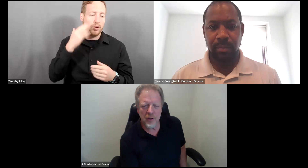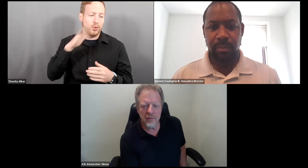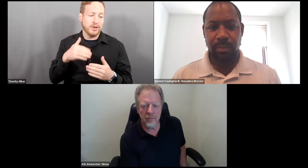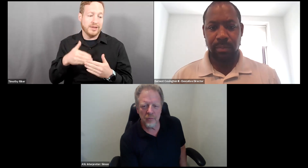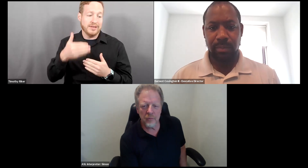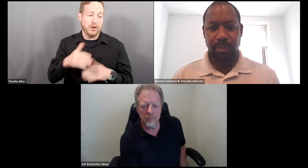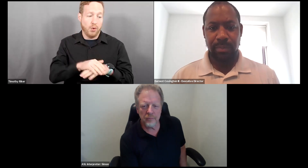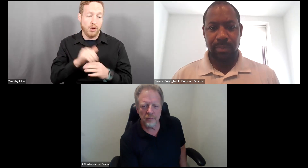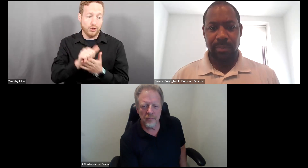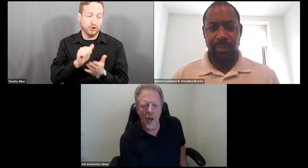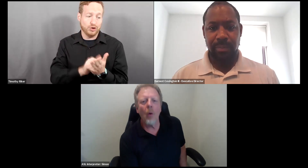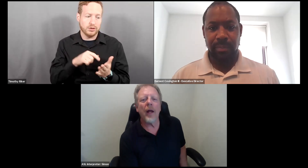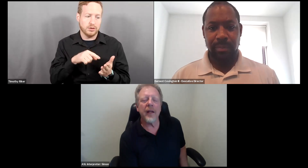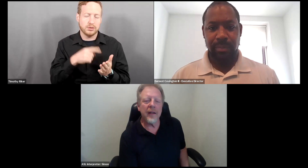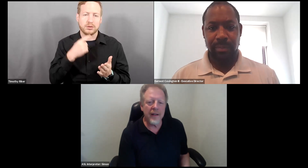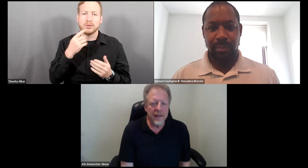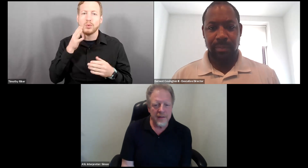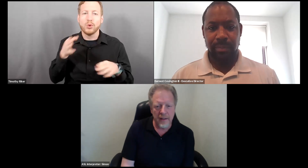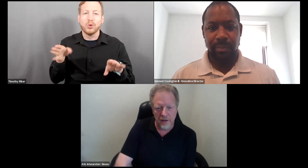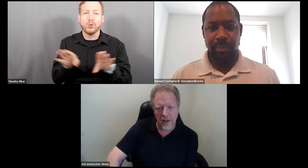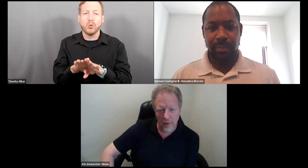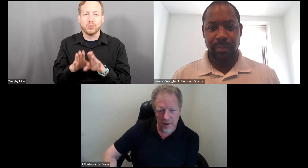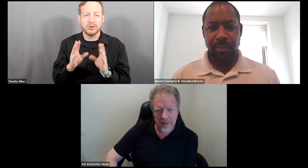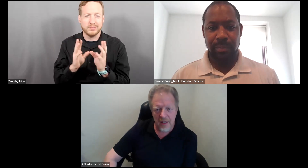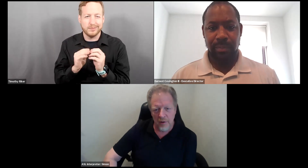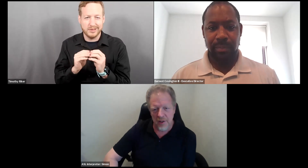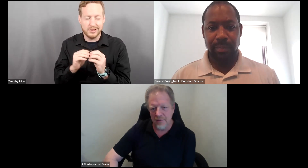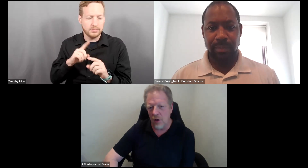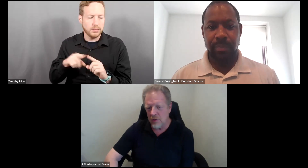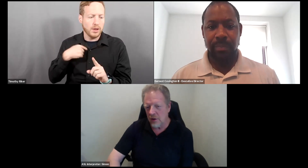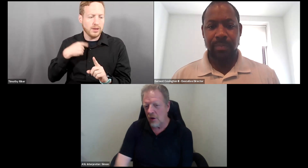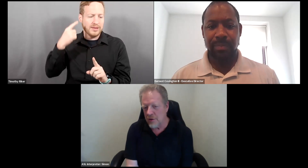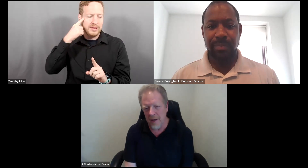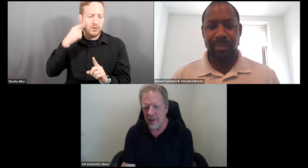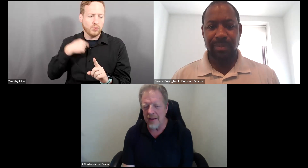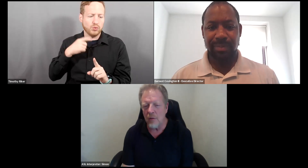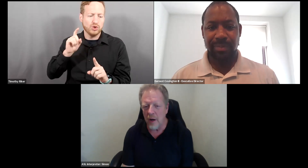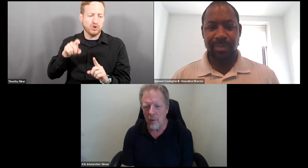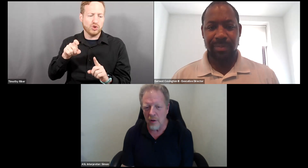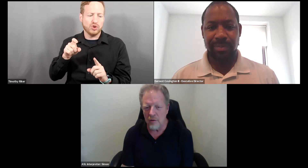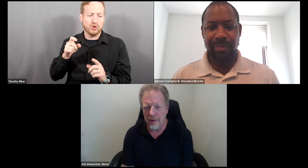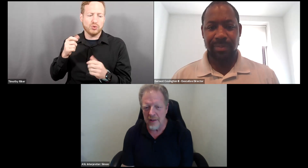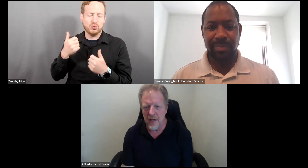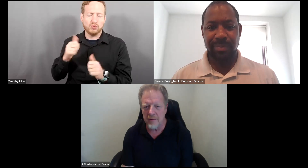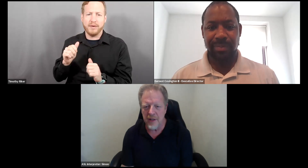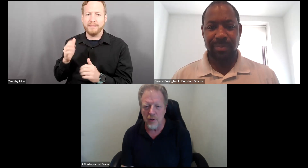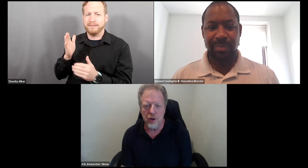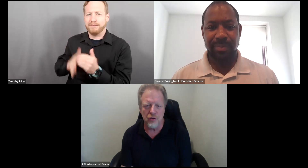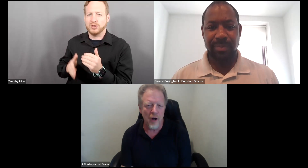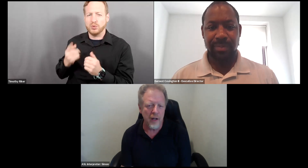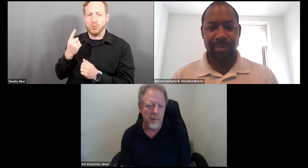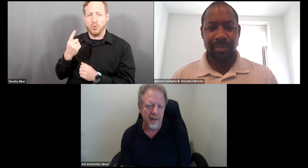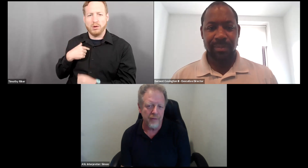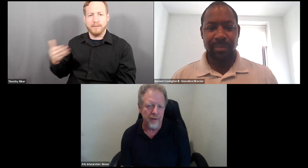perhaps we should. Well, I think the next thing that's on the agenda, what it says, is that we should have to close the meeting. But I think what I want to do at this time is that we